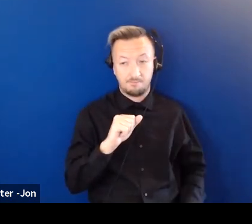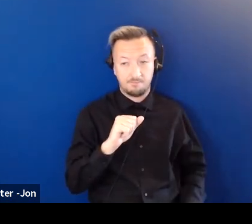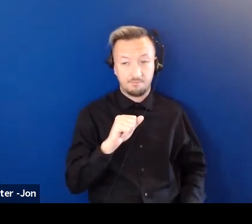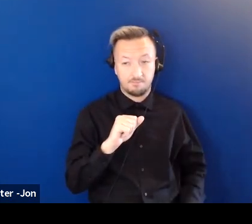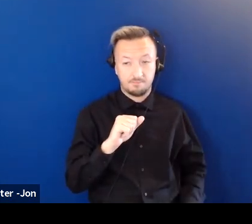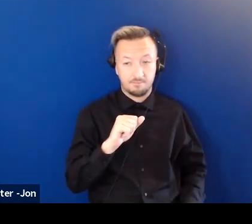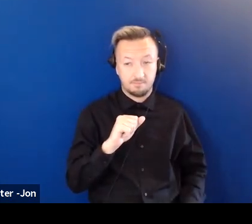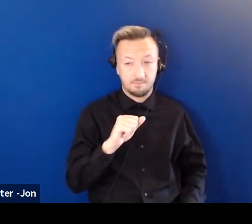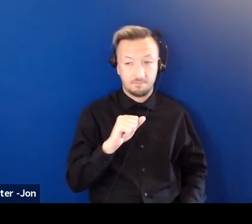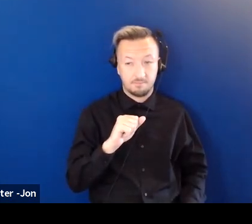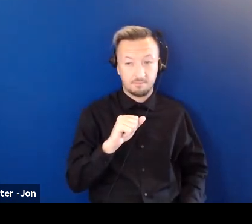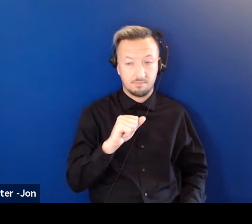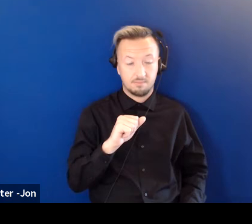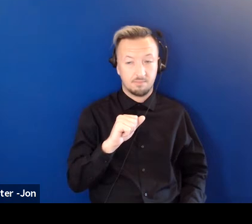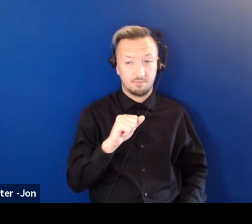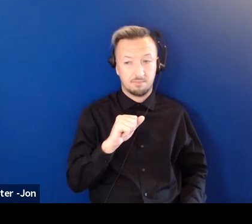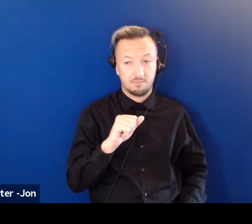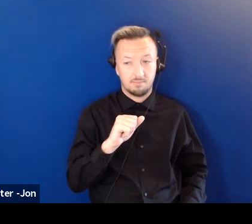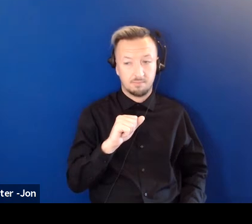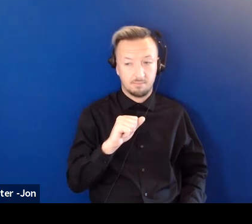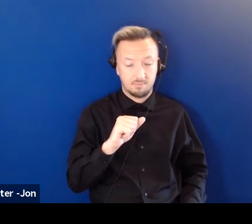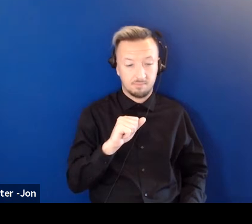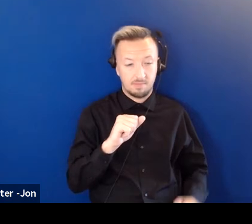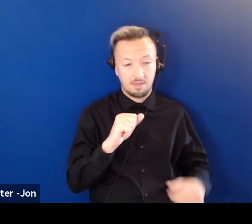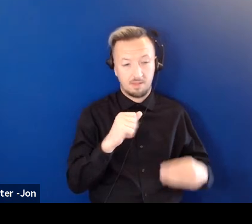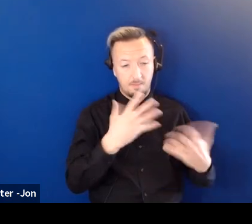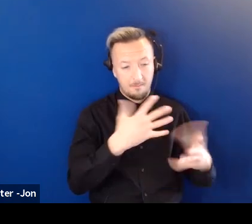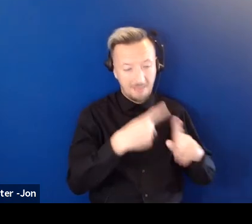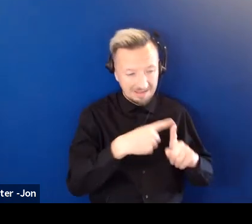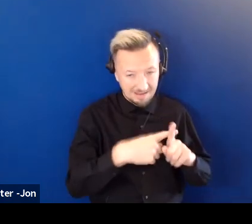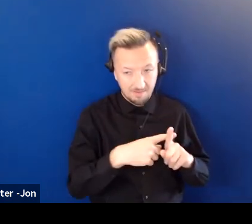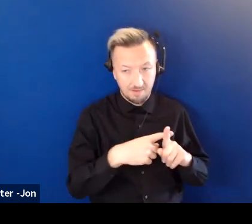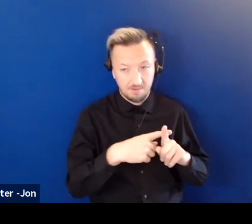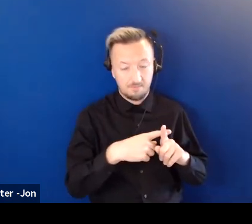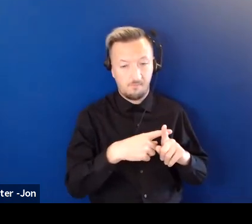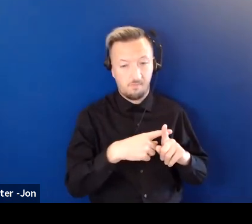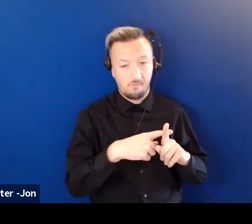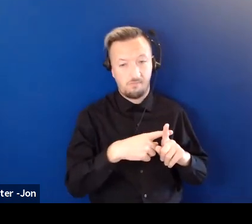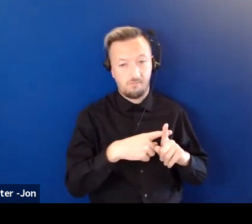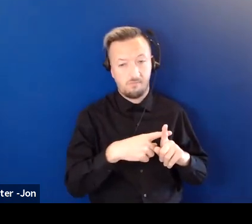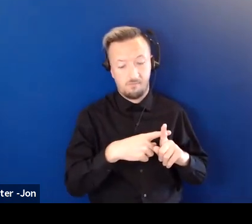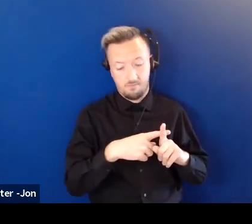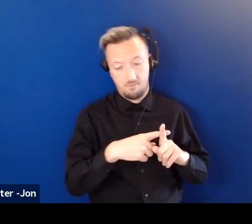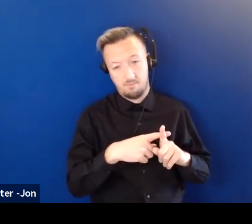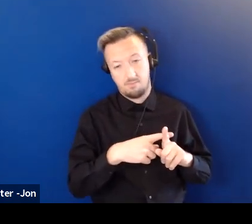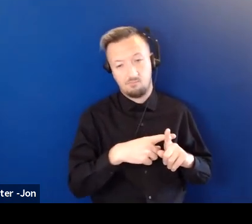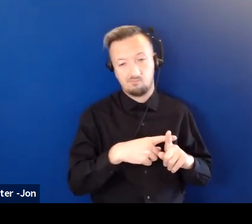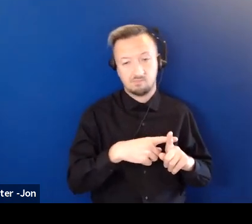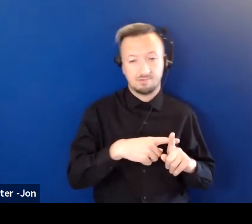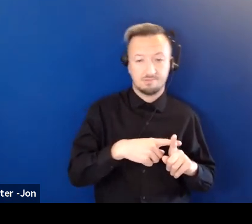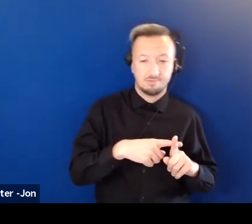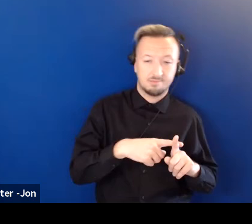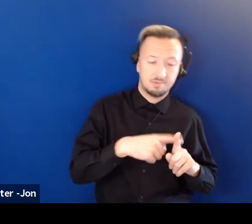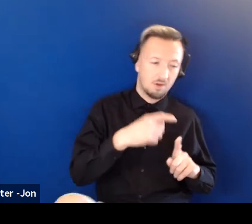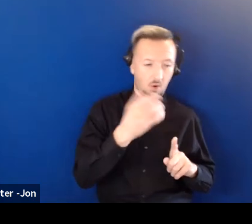and kind of being positive about it, and sometimes even being kind of, even if it's like neutral about it, like, yeah, I have